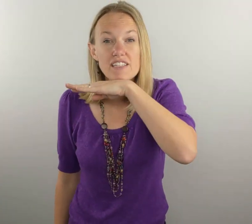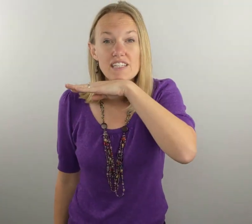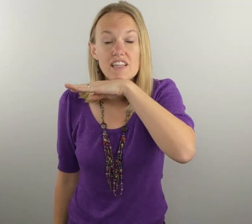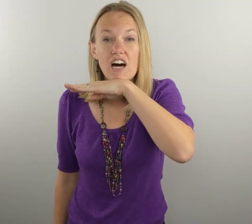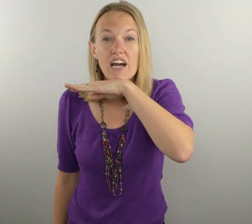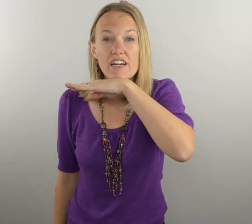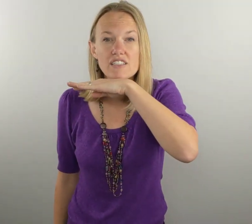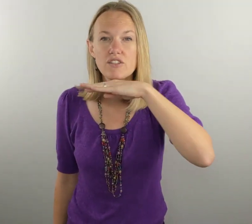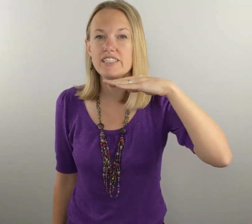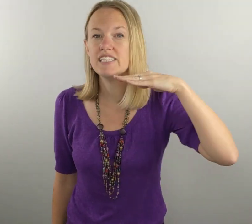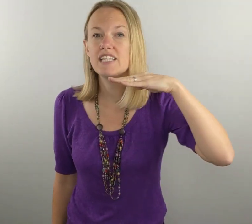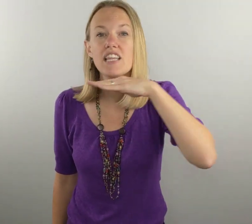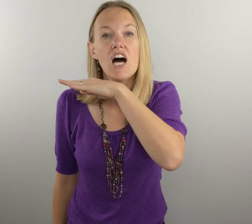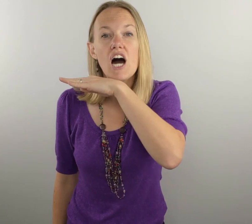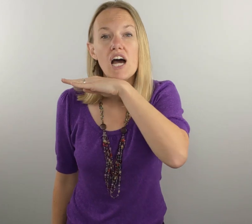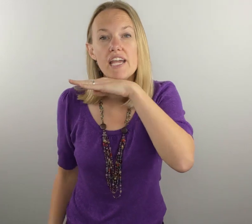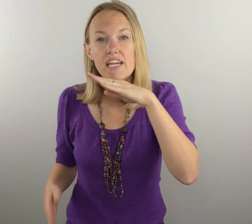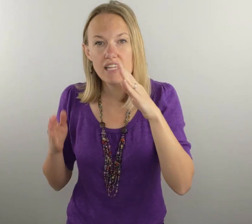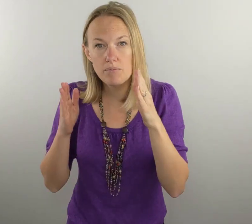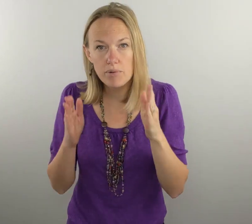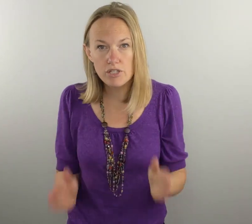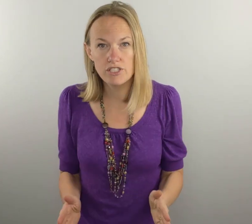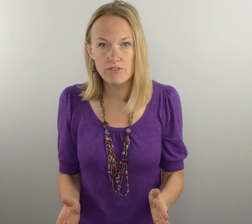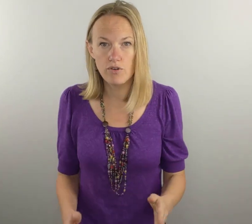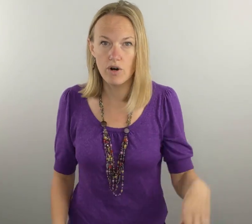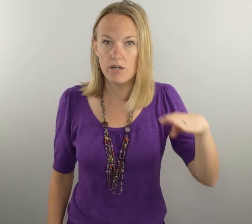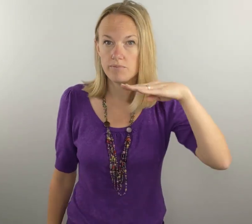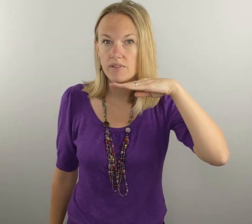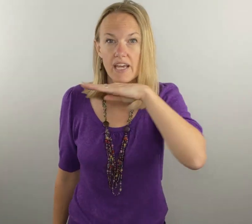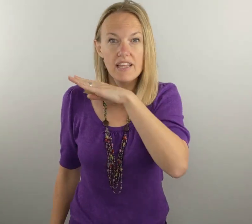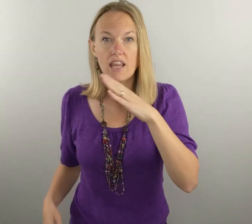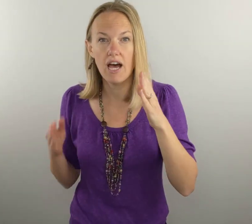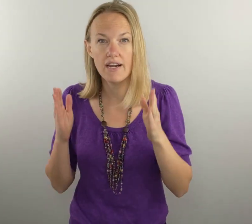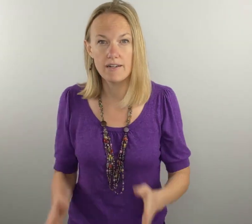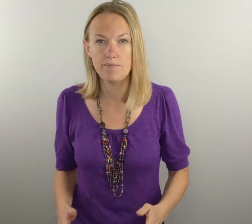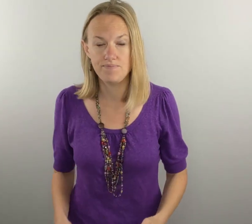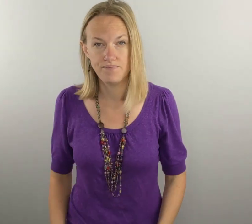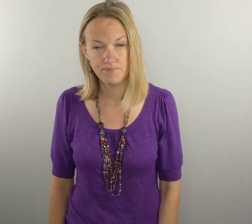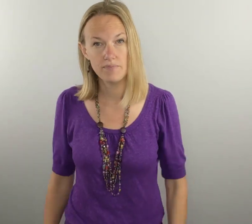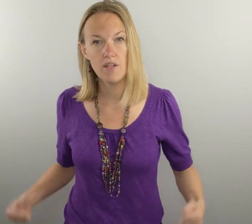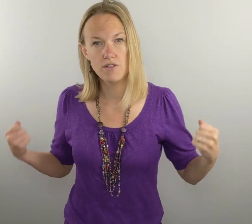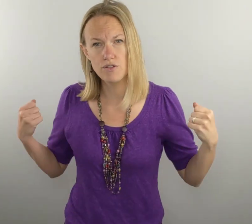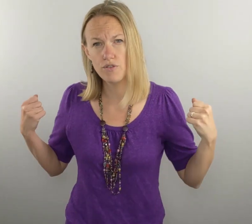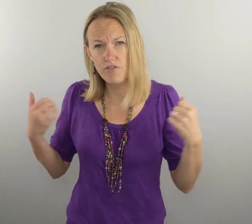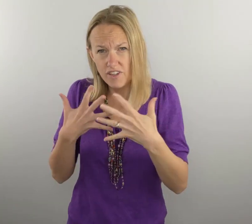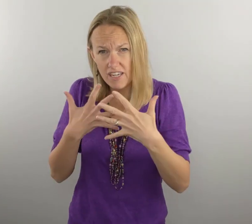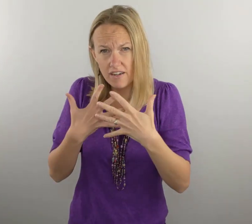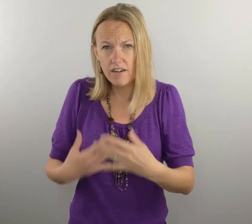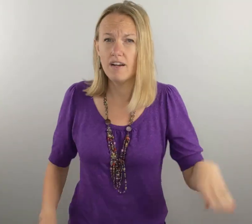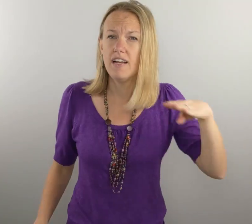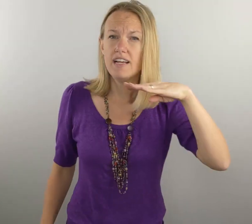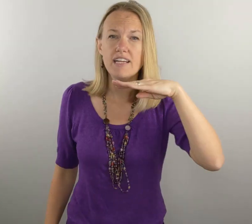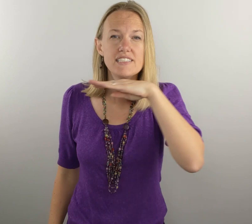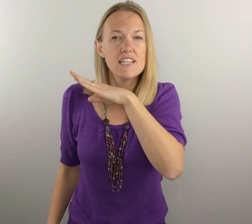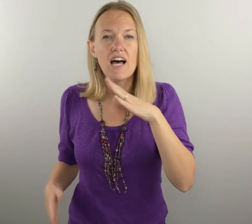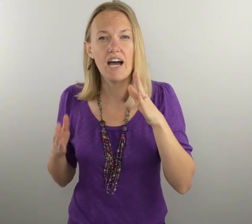a liar. So this is lie and then person form. Okay, liar. So fear is a